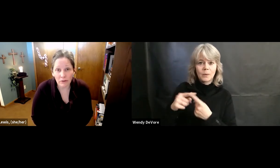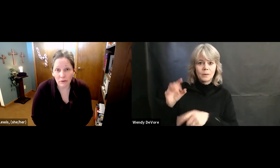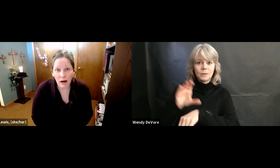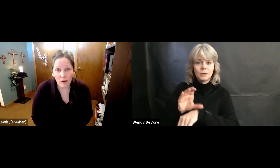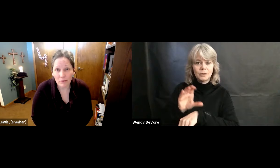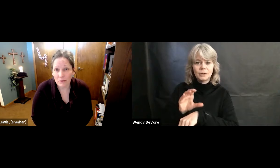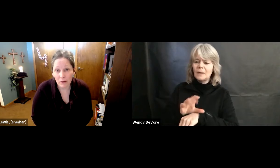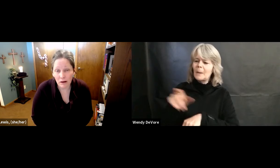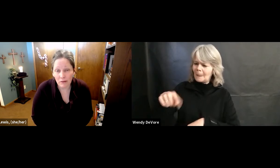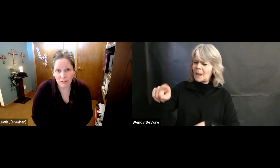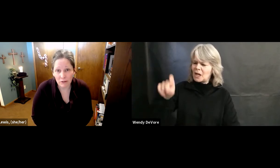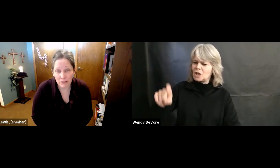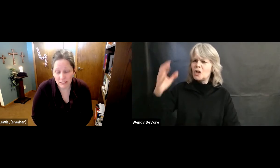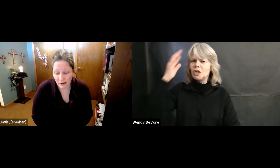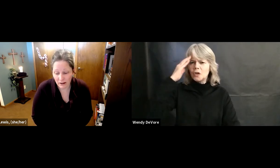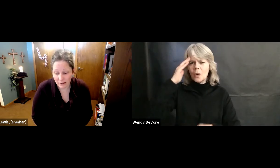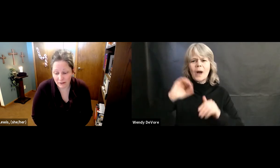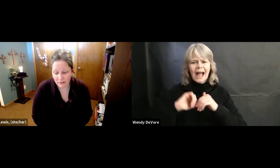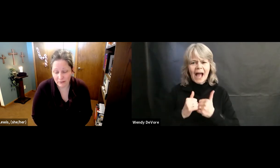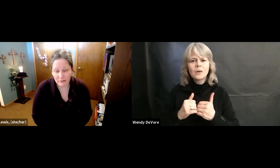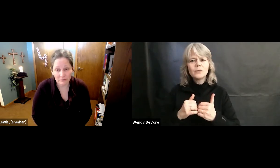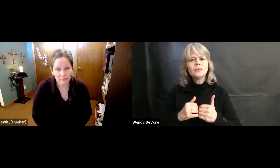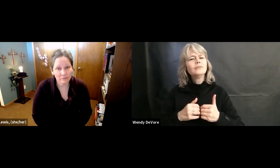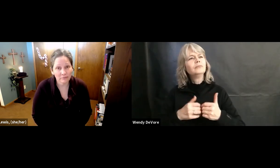already know how to love and trust God?